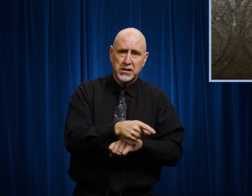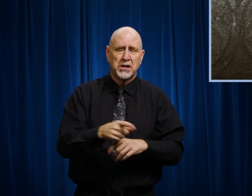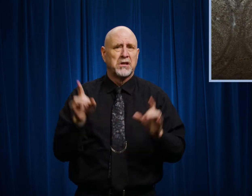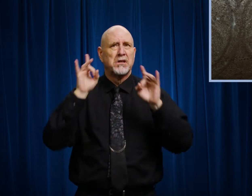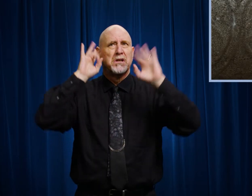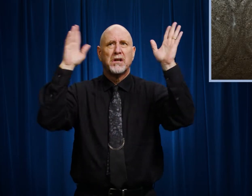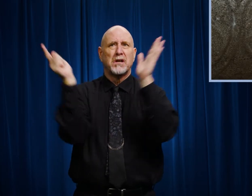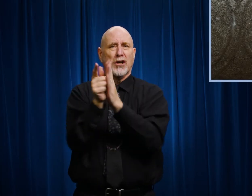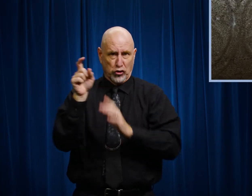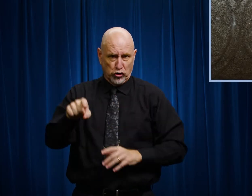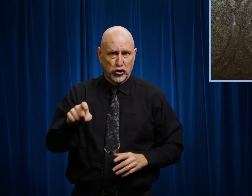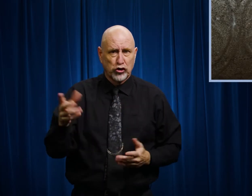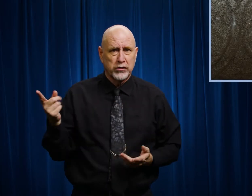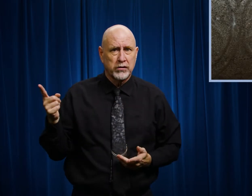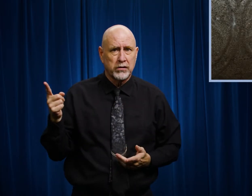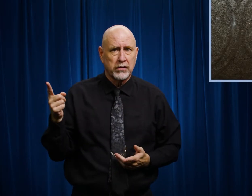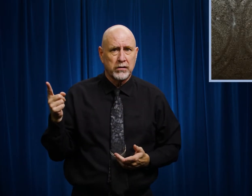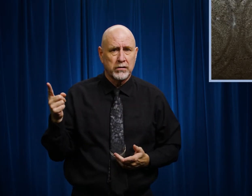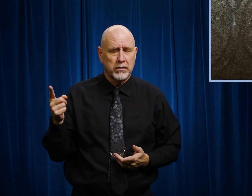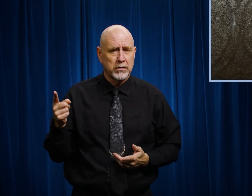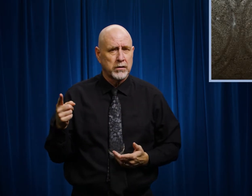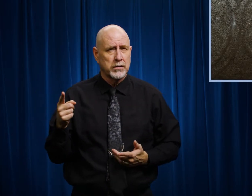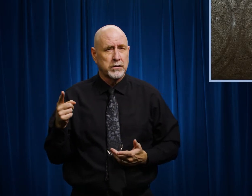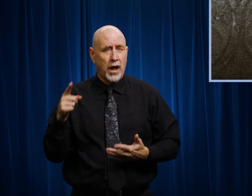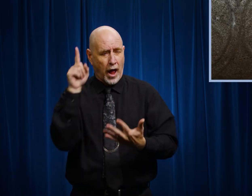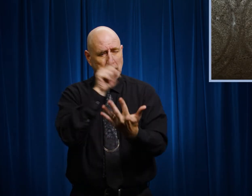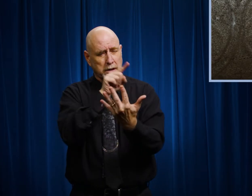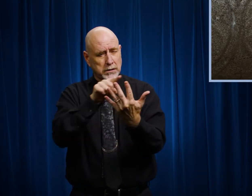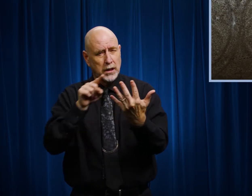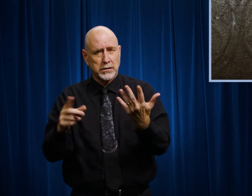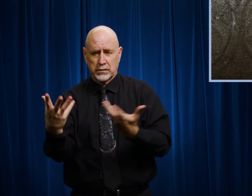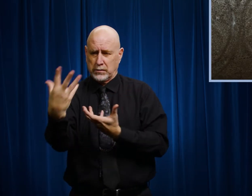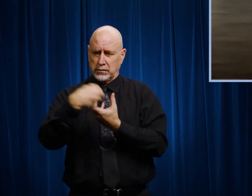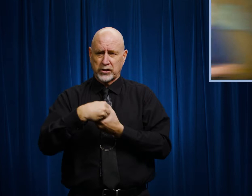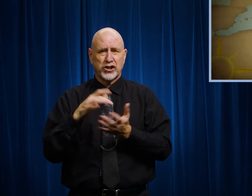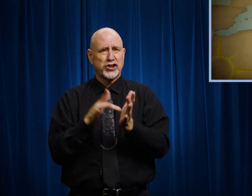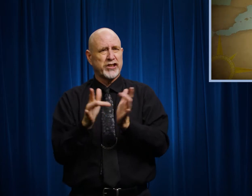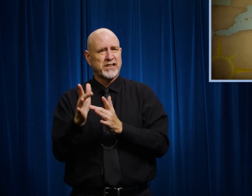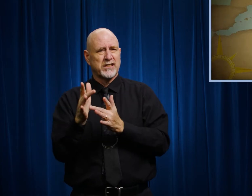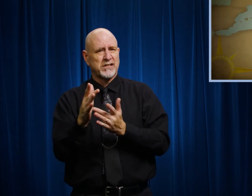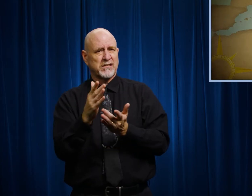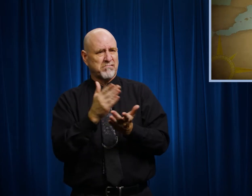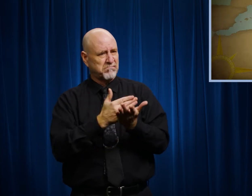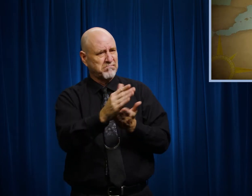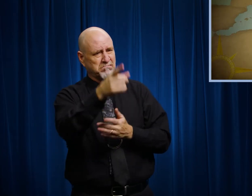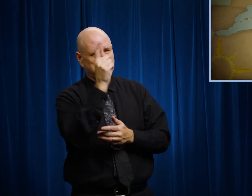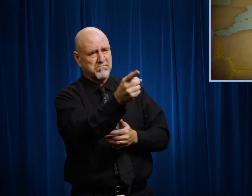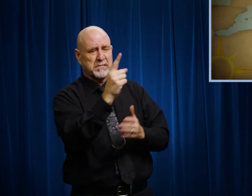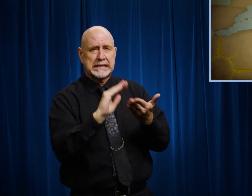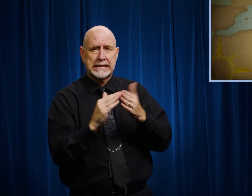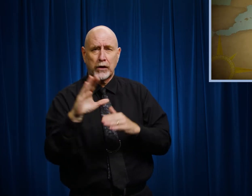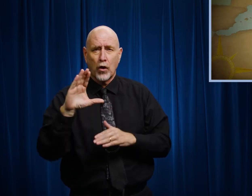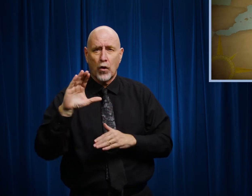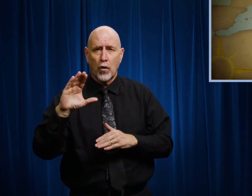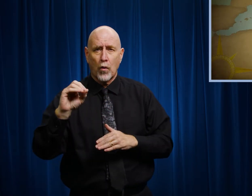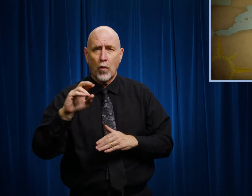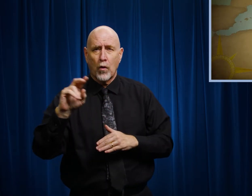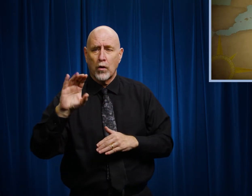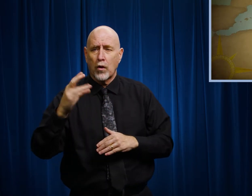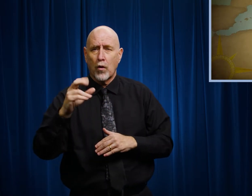have been an abomination. What then do all of these facts have to do with Jesus denouncing the city? The Bible